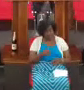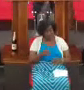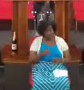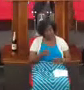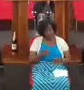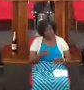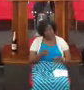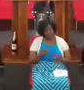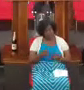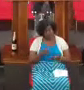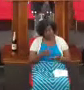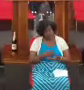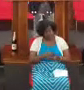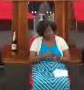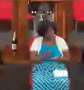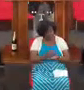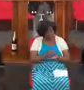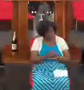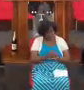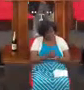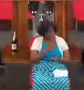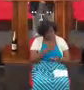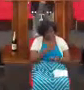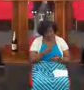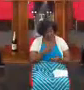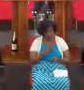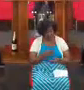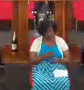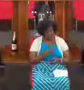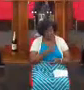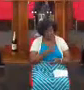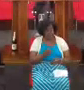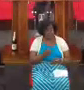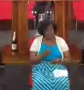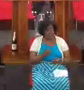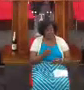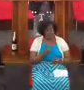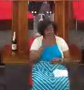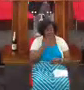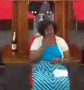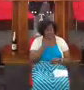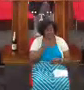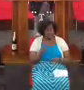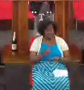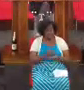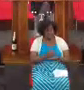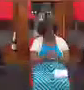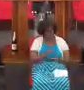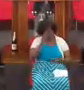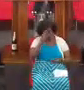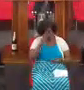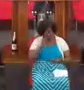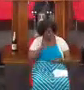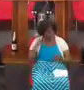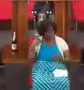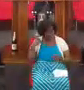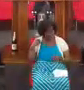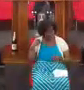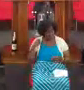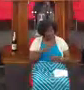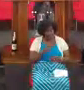collector. He was not too popular. He was a Jew collecting taxes for the Roman government. So that made